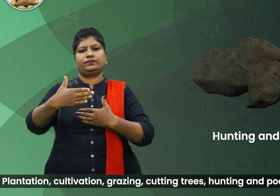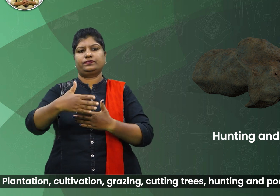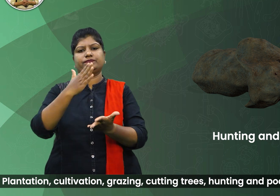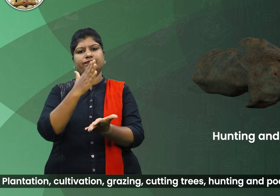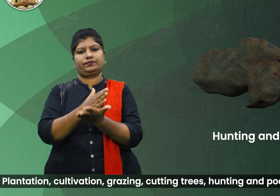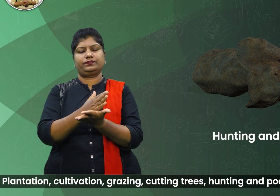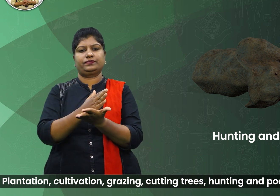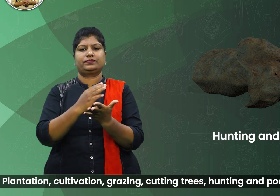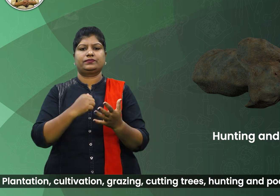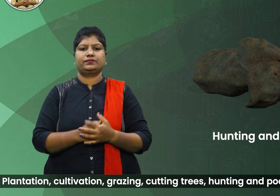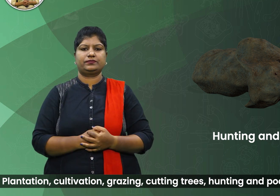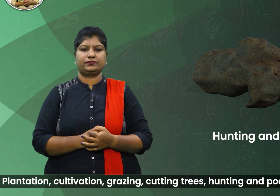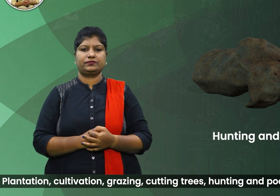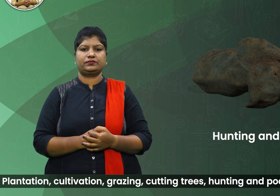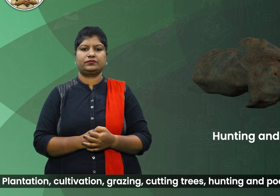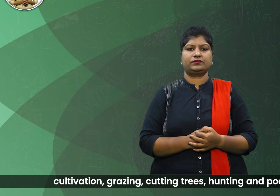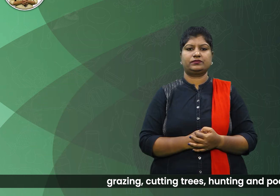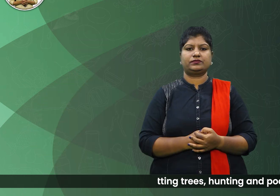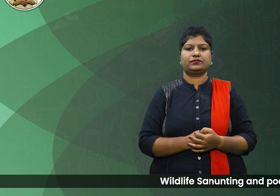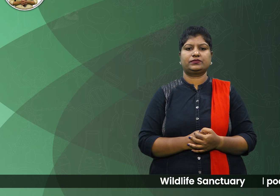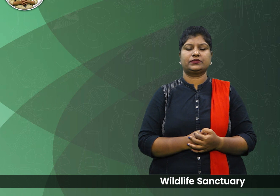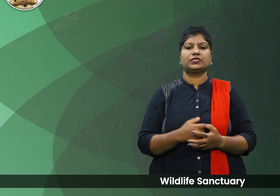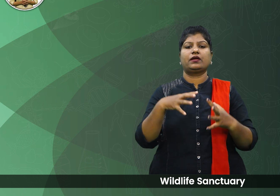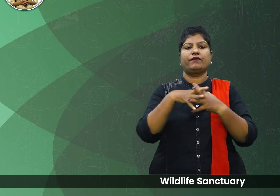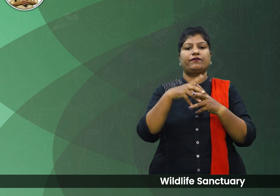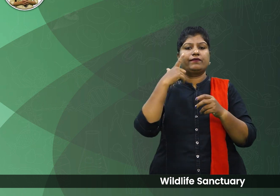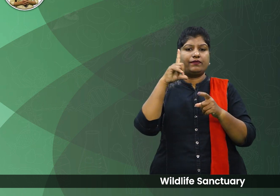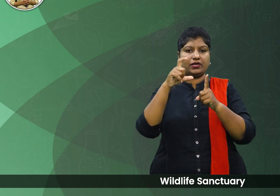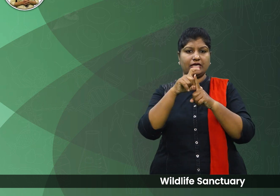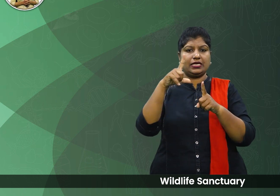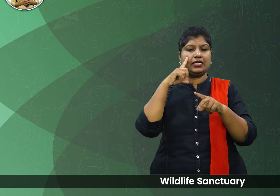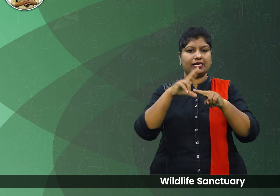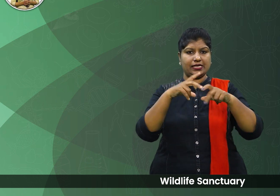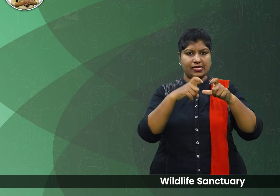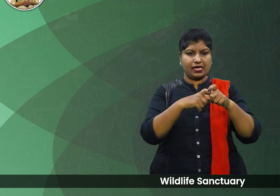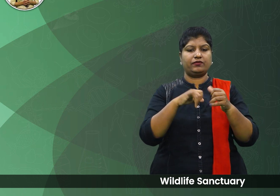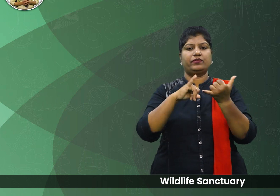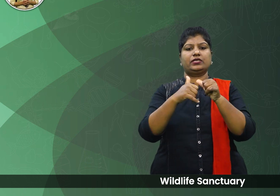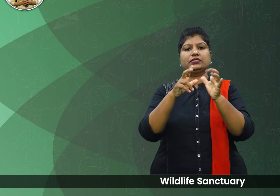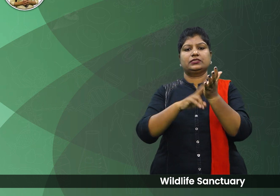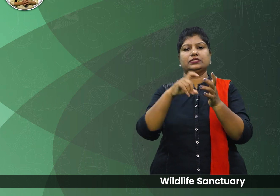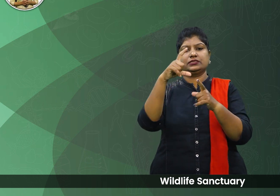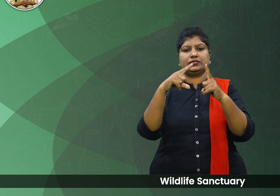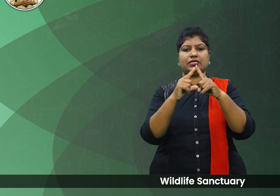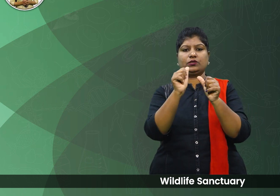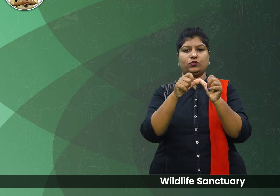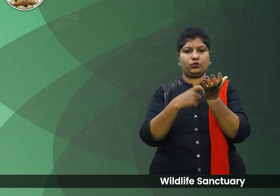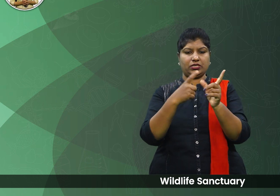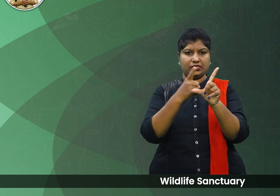for forest? Plantation, Cutting Wildlife Sanctuary, Wildlife Sanctuary.